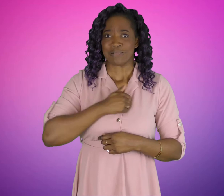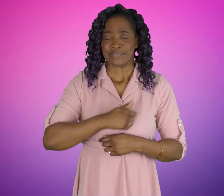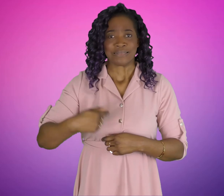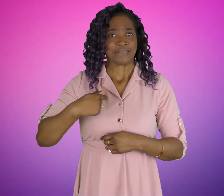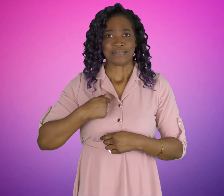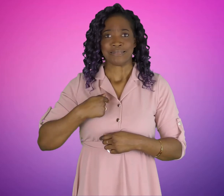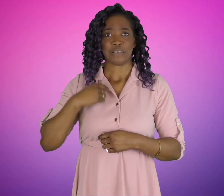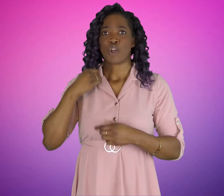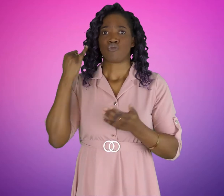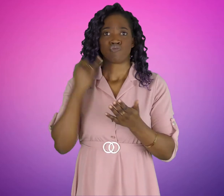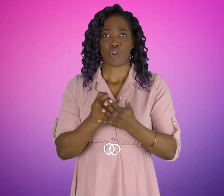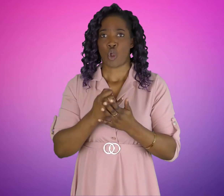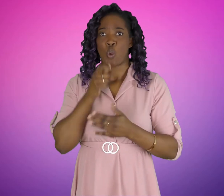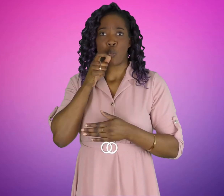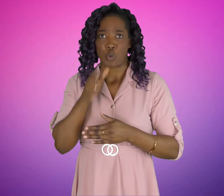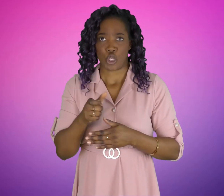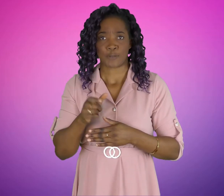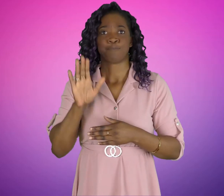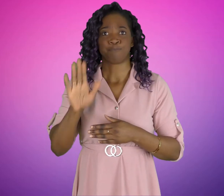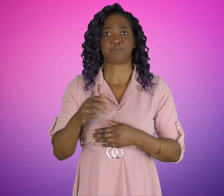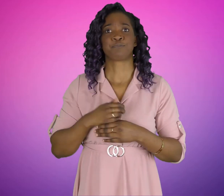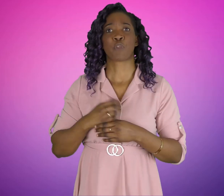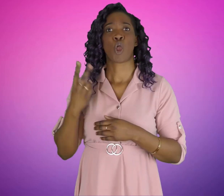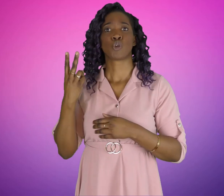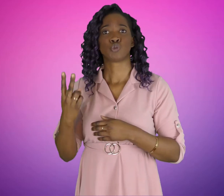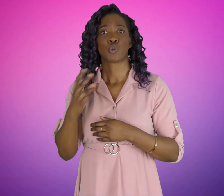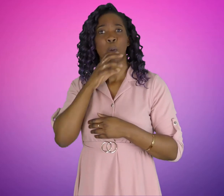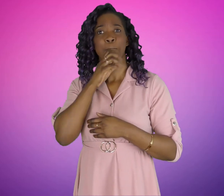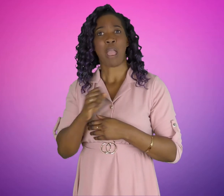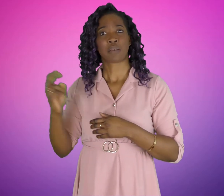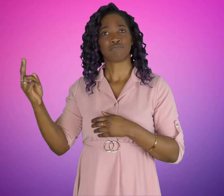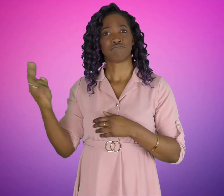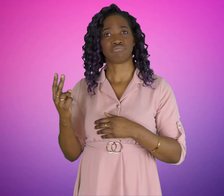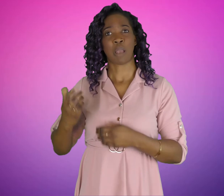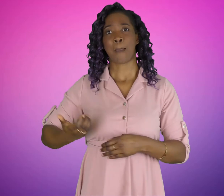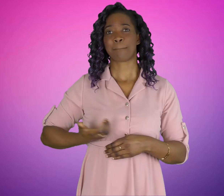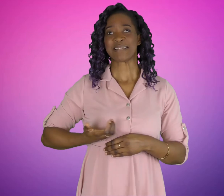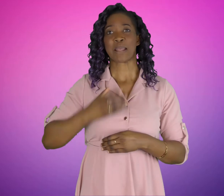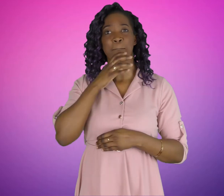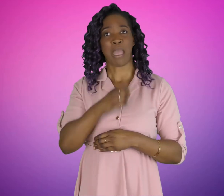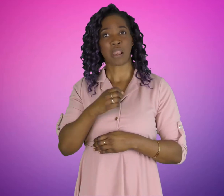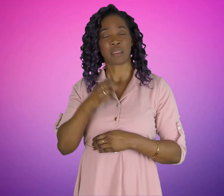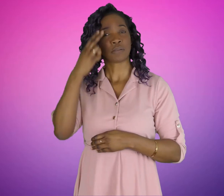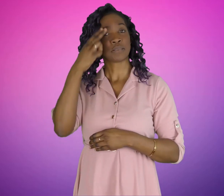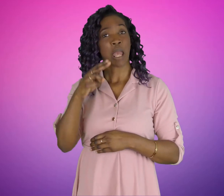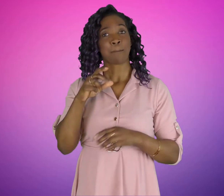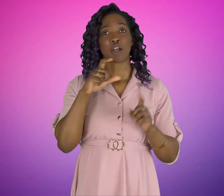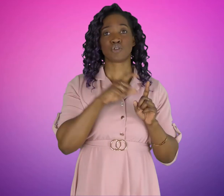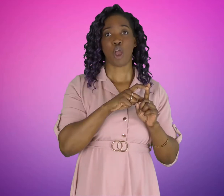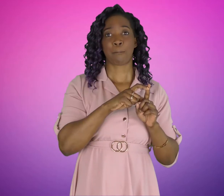I beg your pardon. It appears I misspoke. Along came two businessmen. Their names